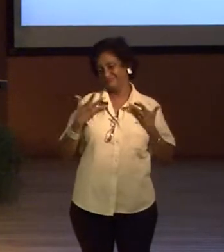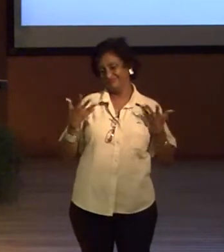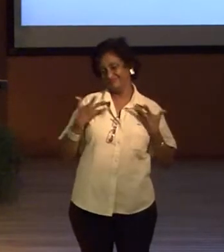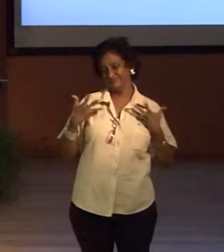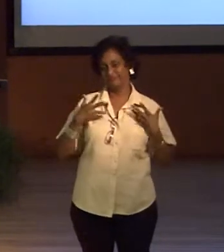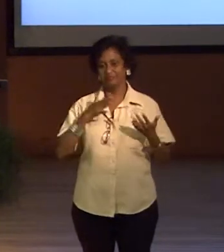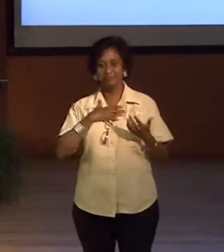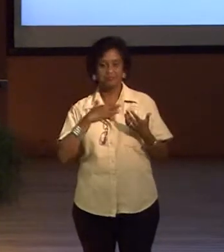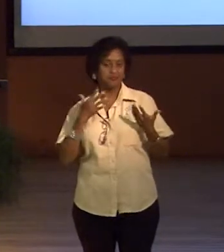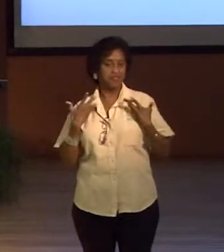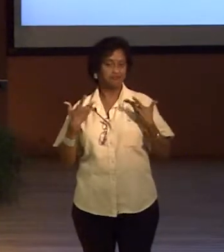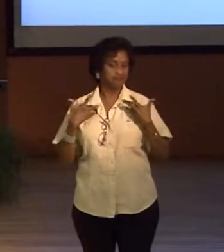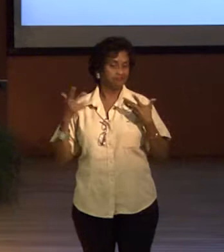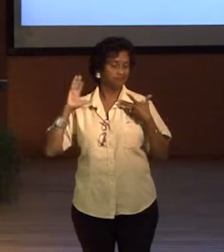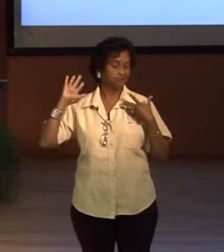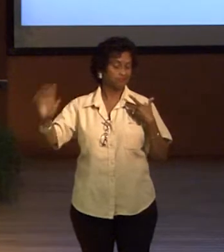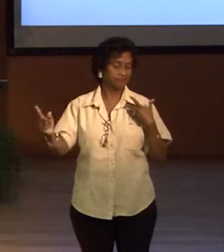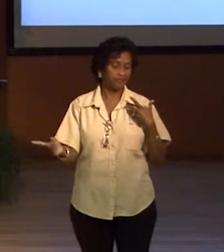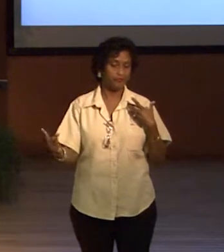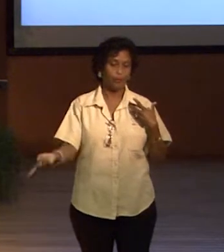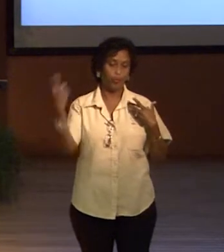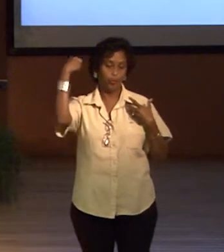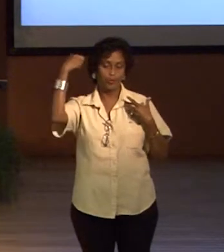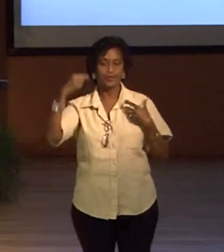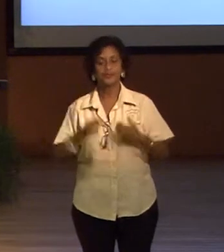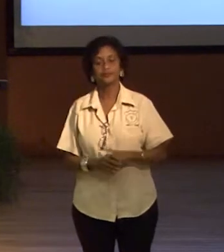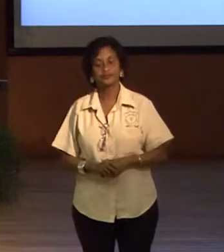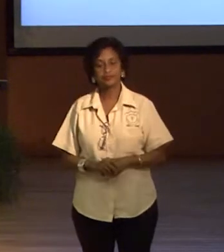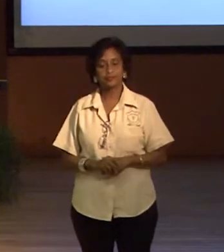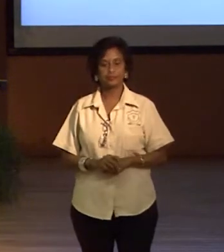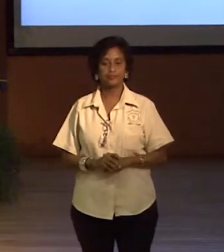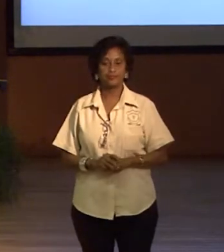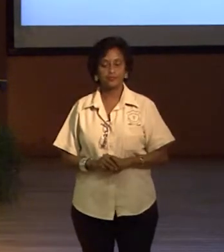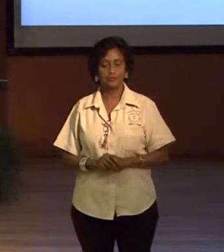So this, of course, relates to the